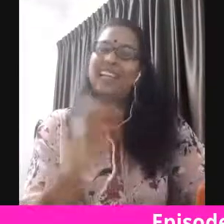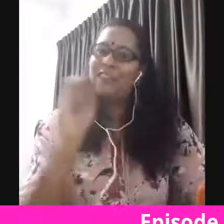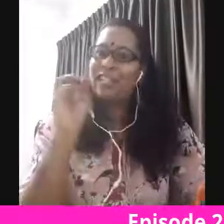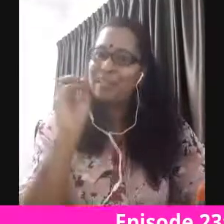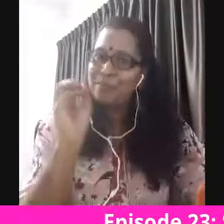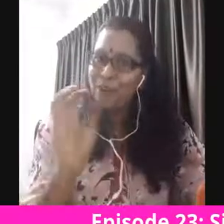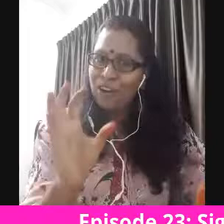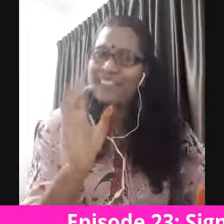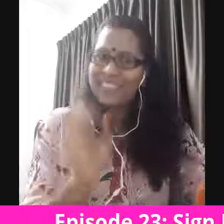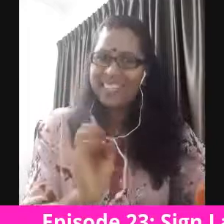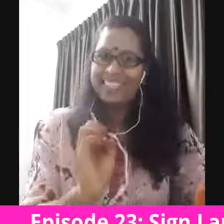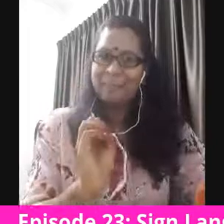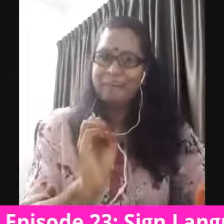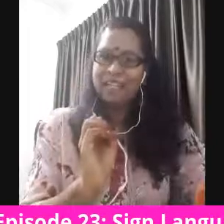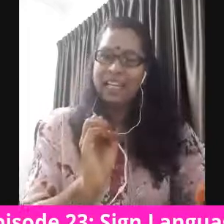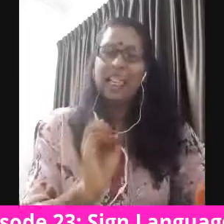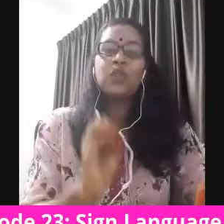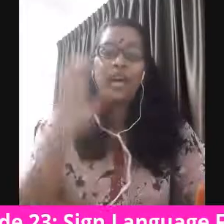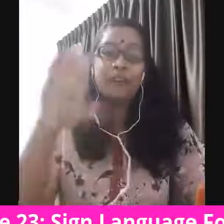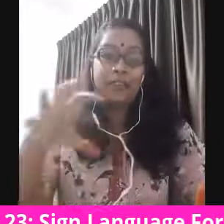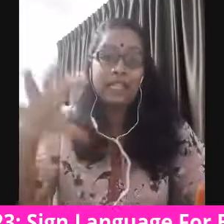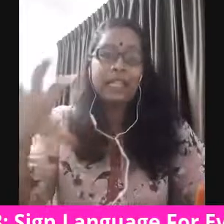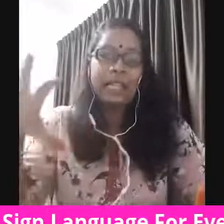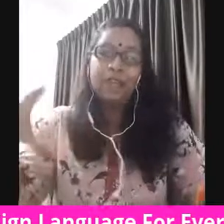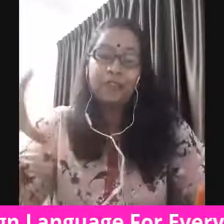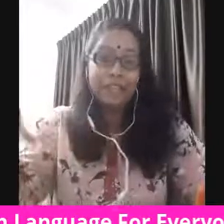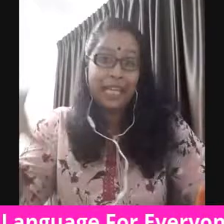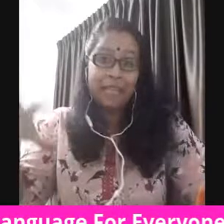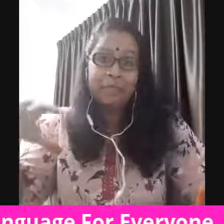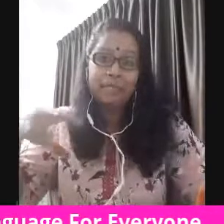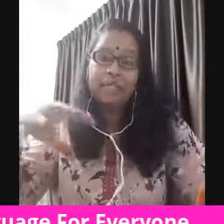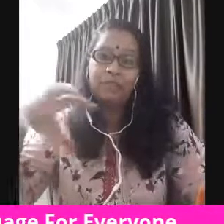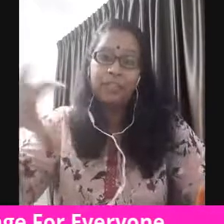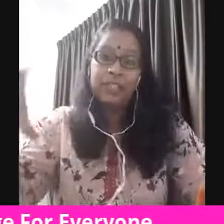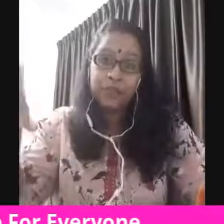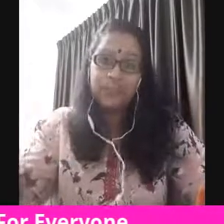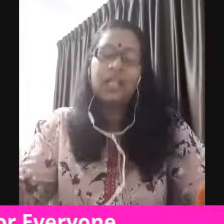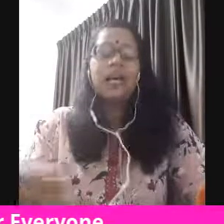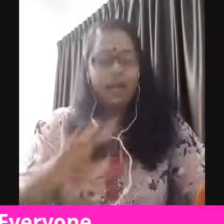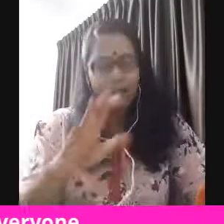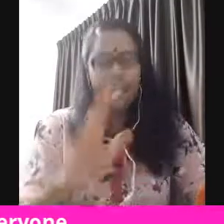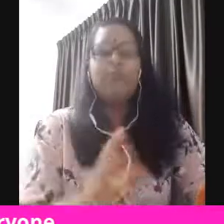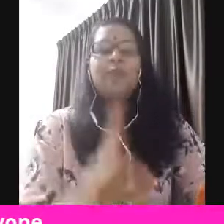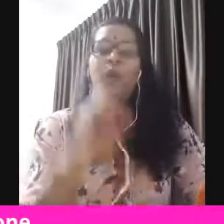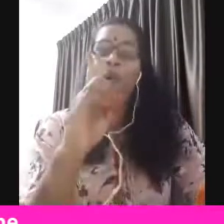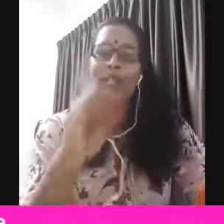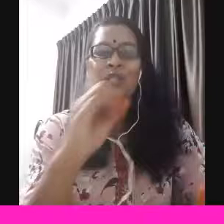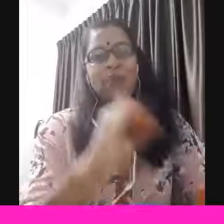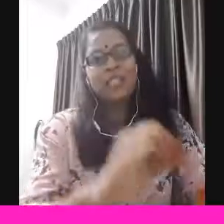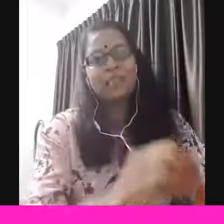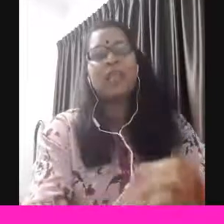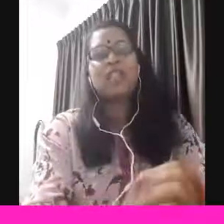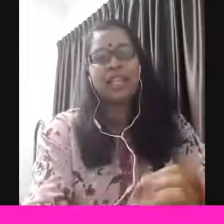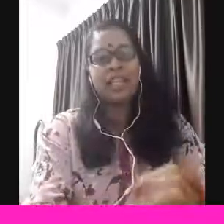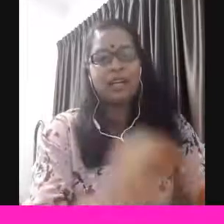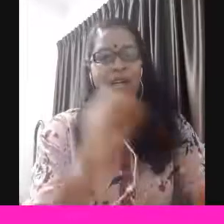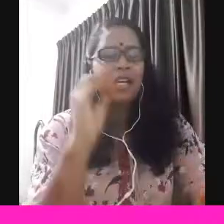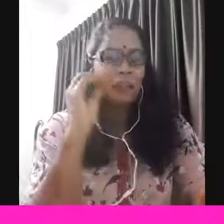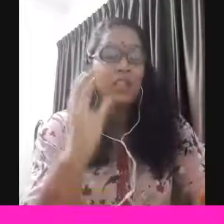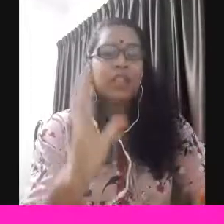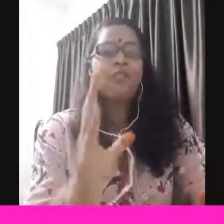because very small state. Small State, So state. yeah. every daira means every district, there will be a one school